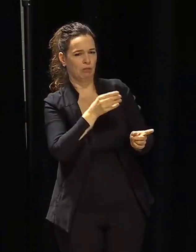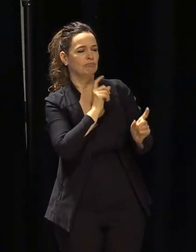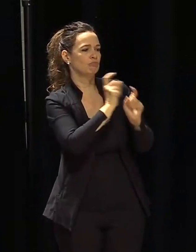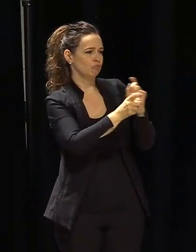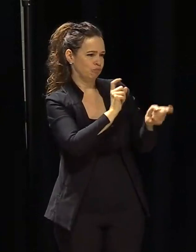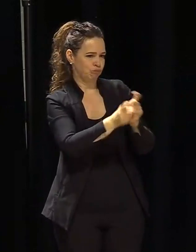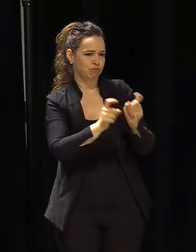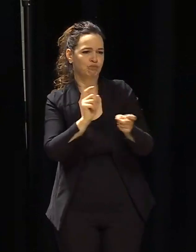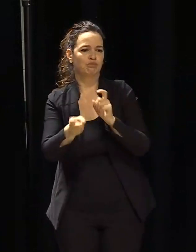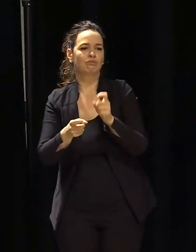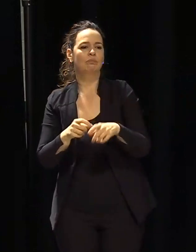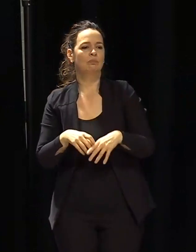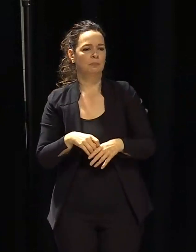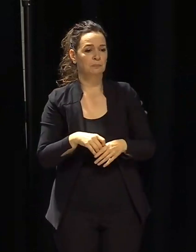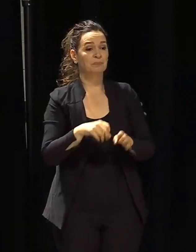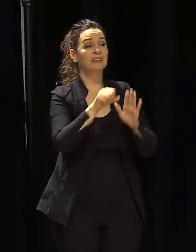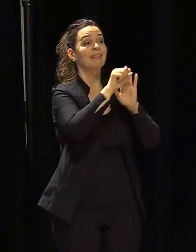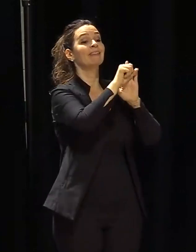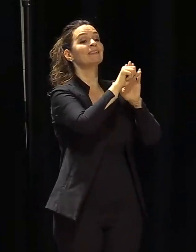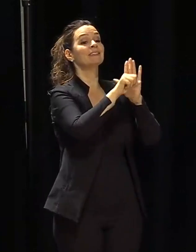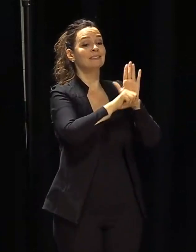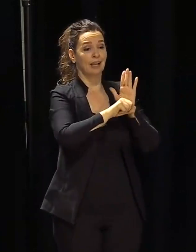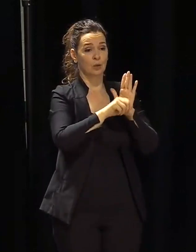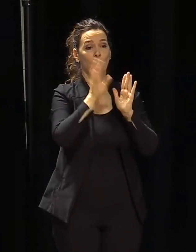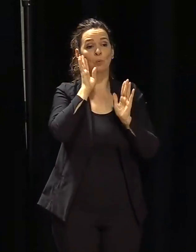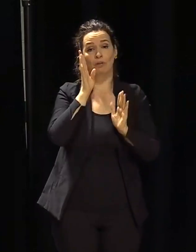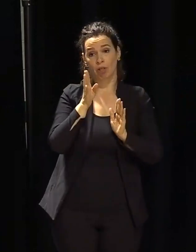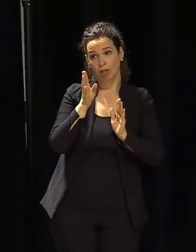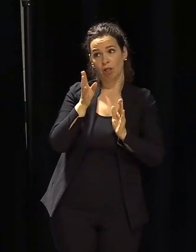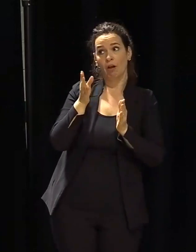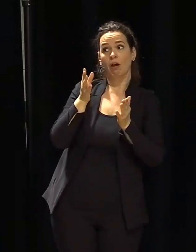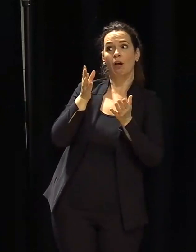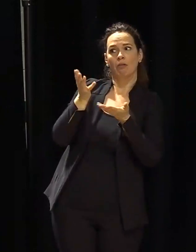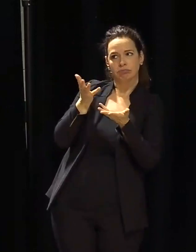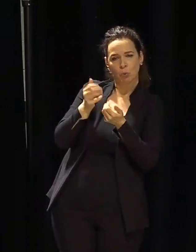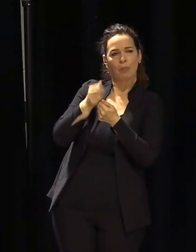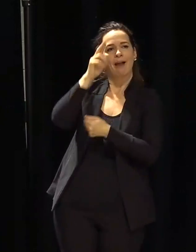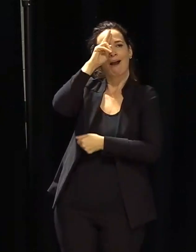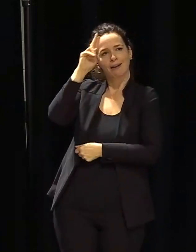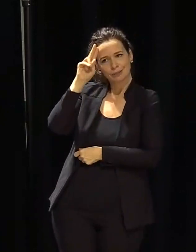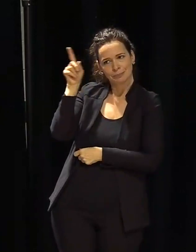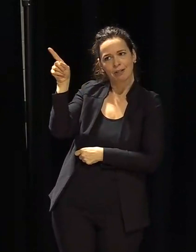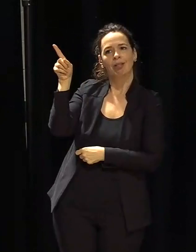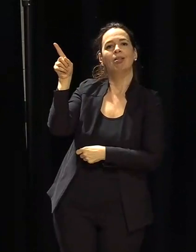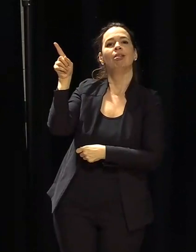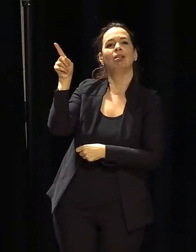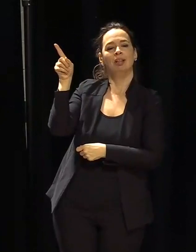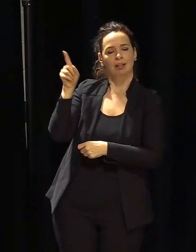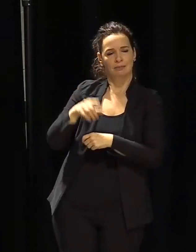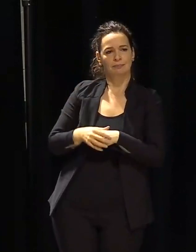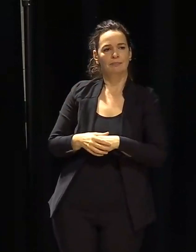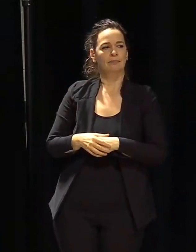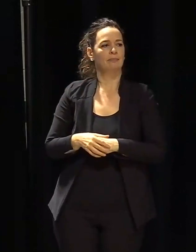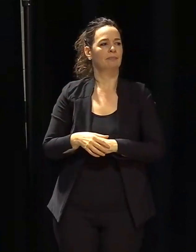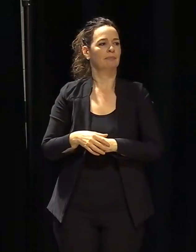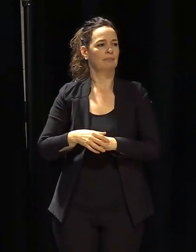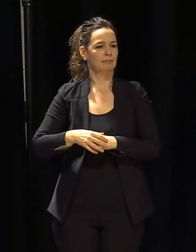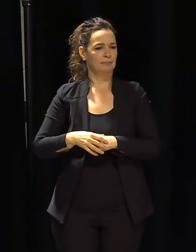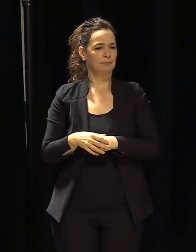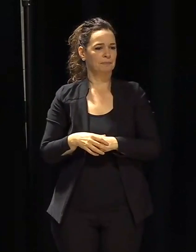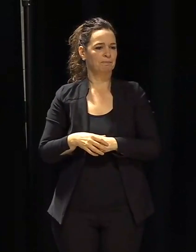ability for the first. Each vaccine has different logistical issues. Some of them have to be